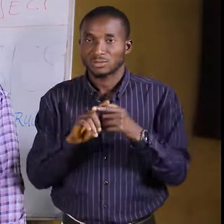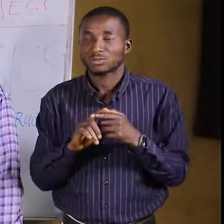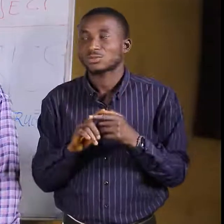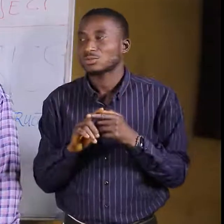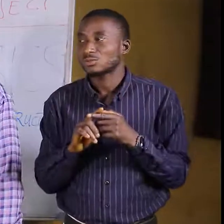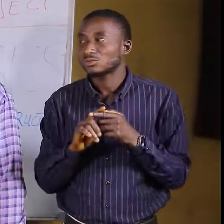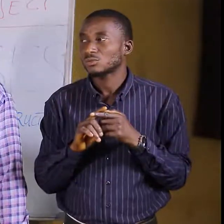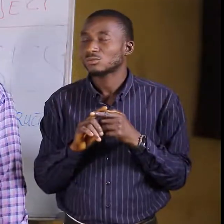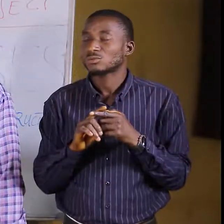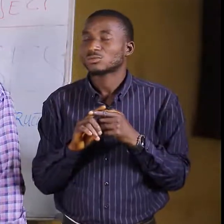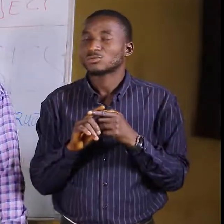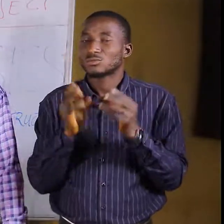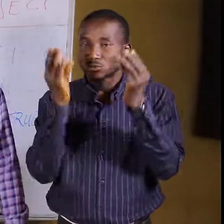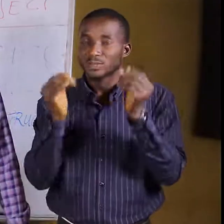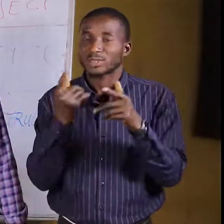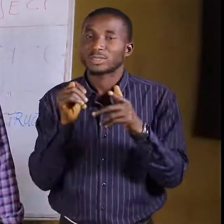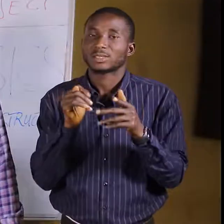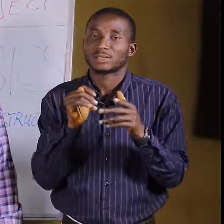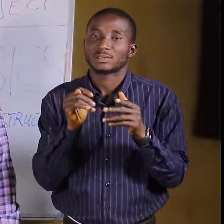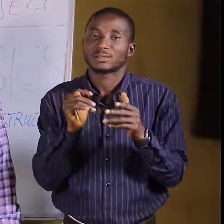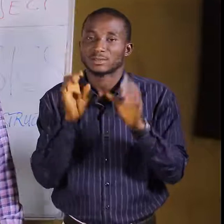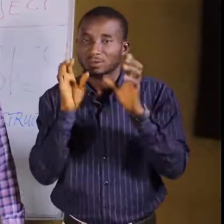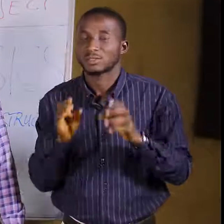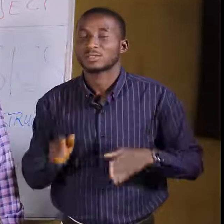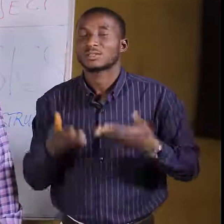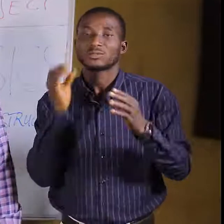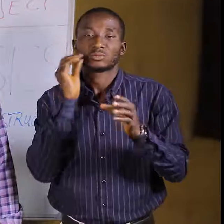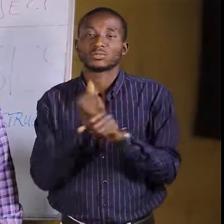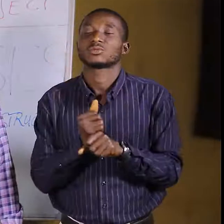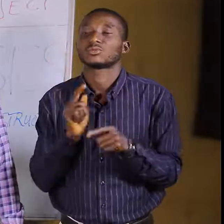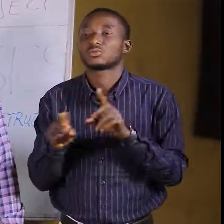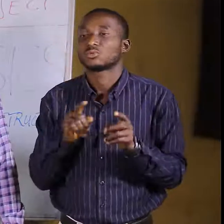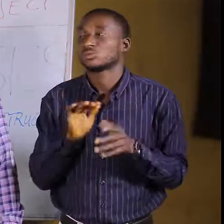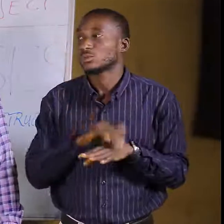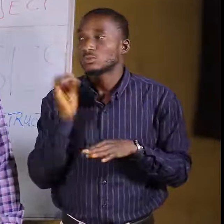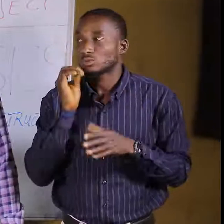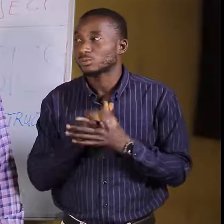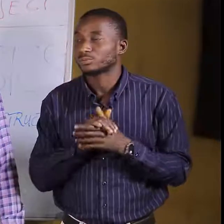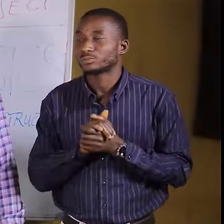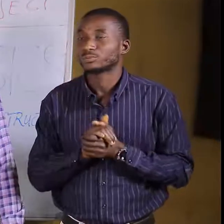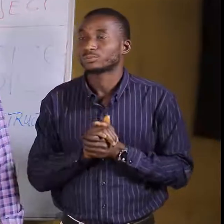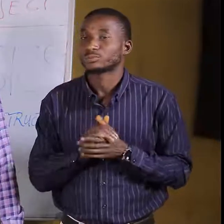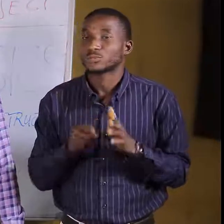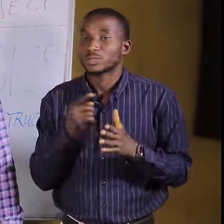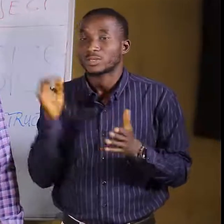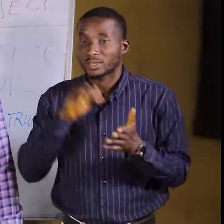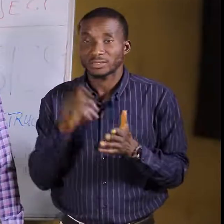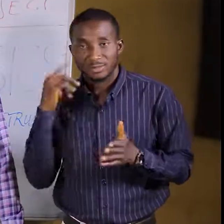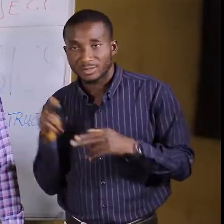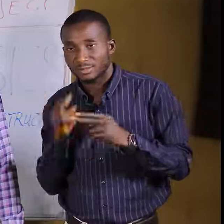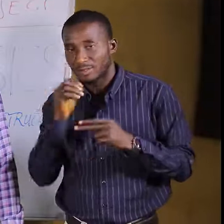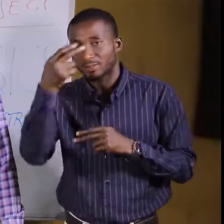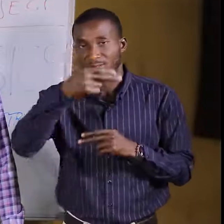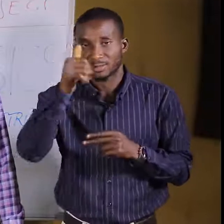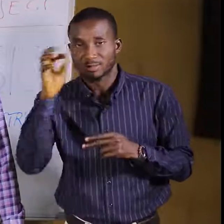and summarize the lesson and then give you assignment to do at home. Once again, I remain Hassan